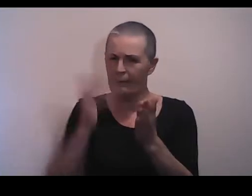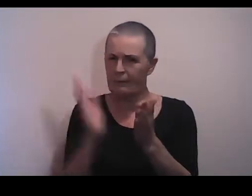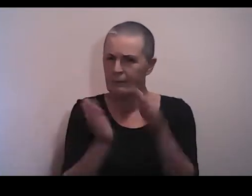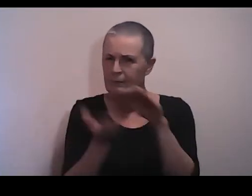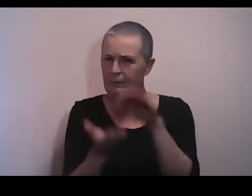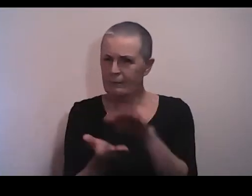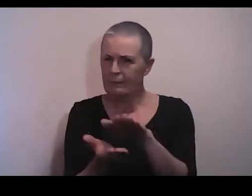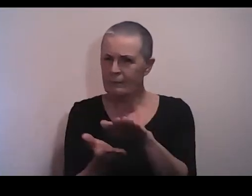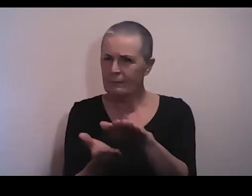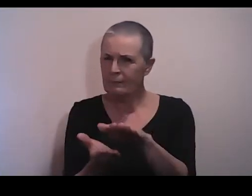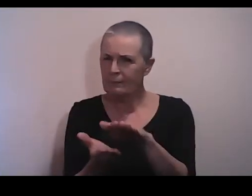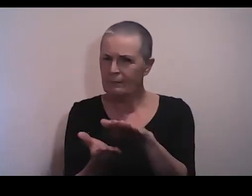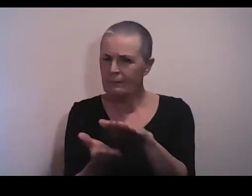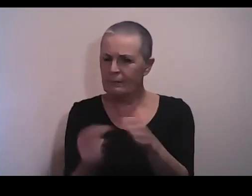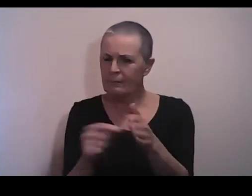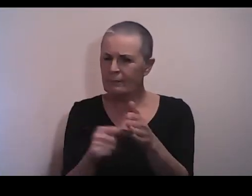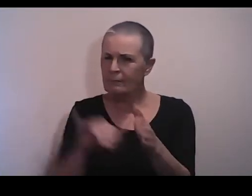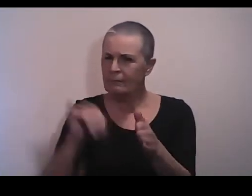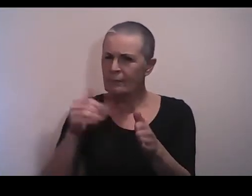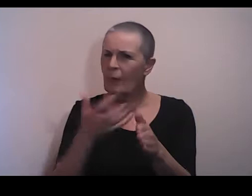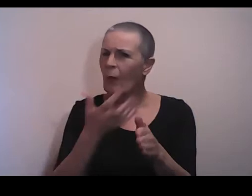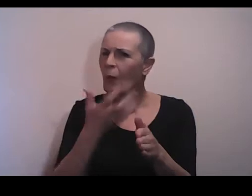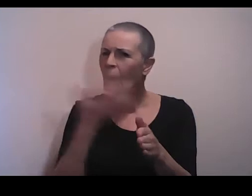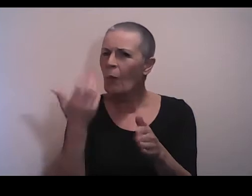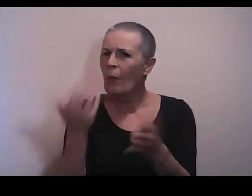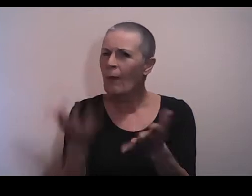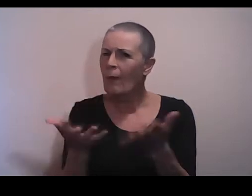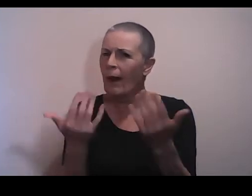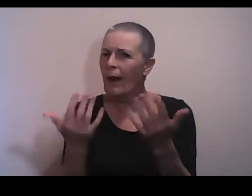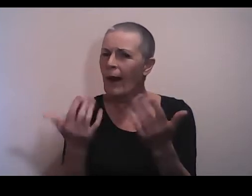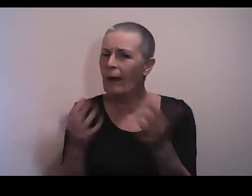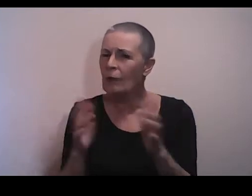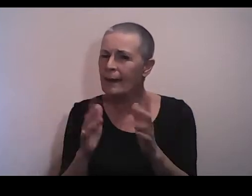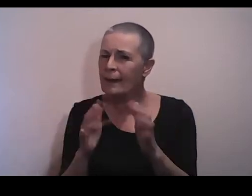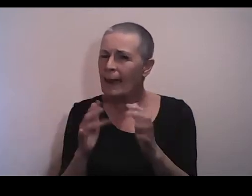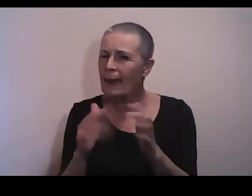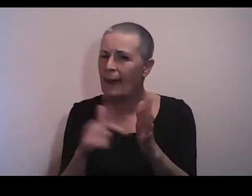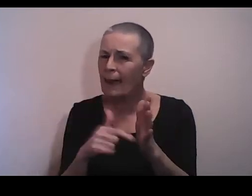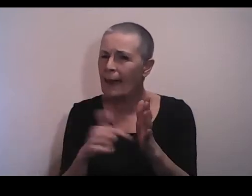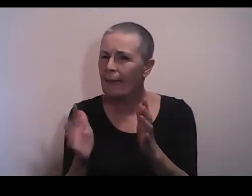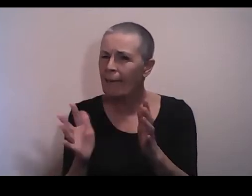Just like warm air or tingling.